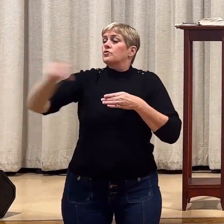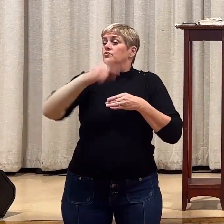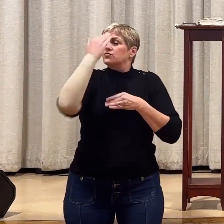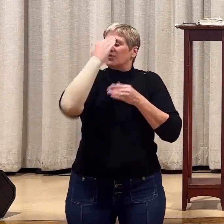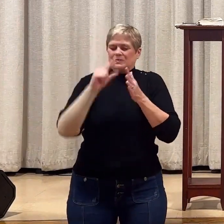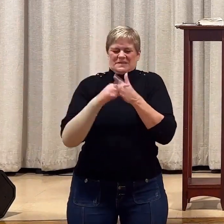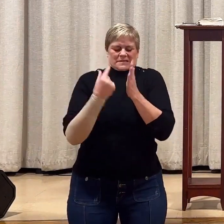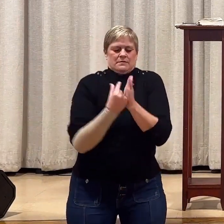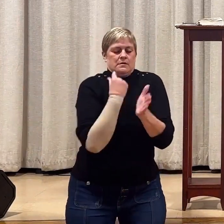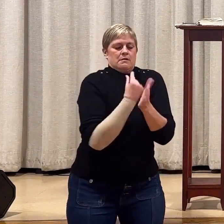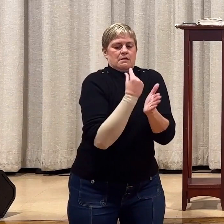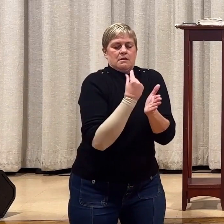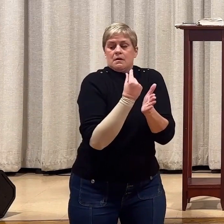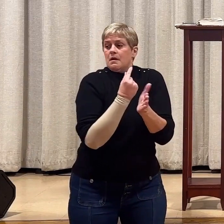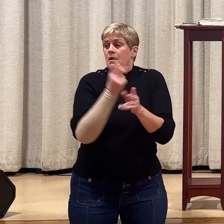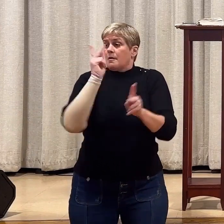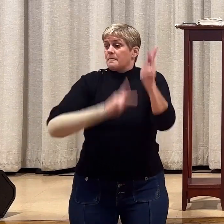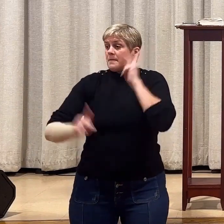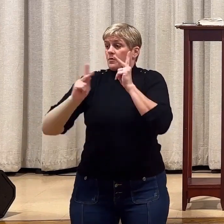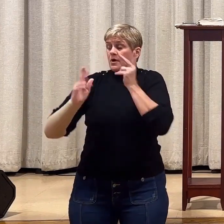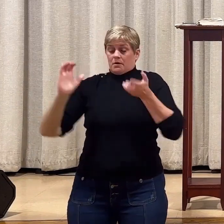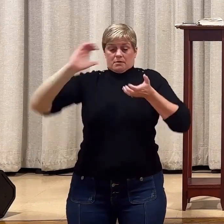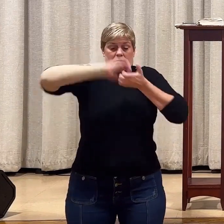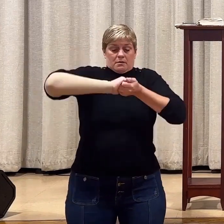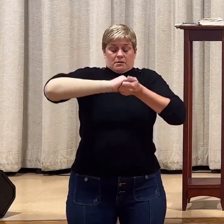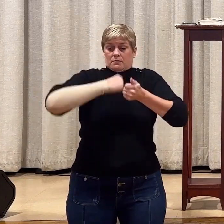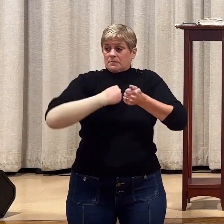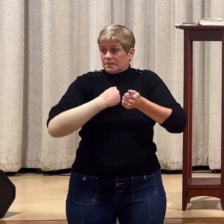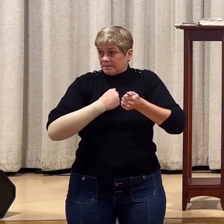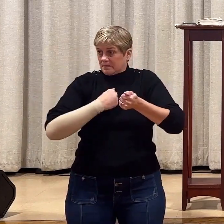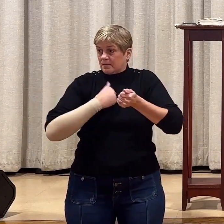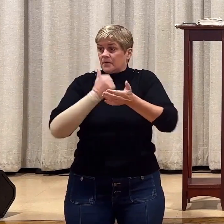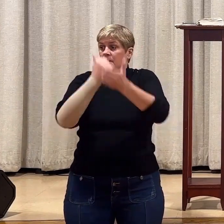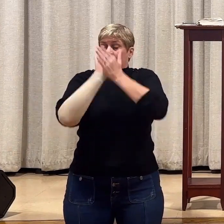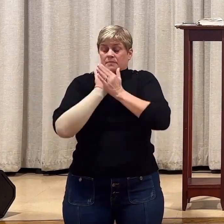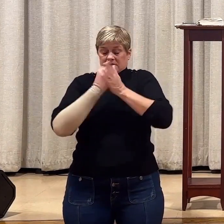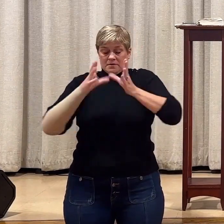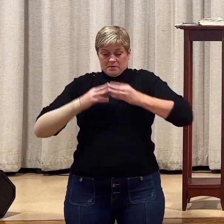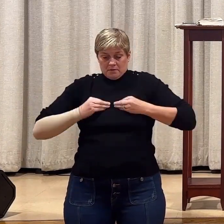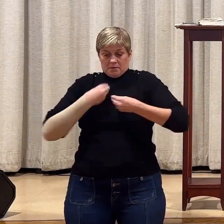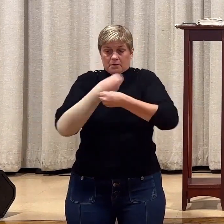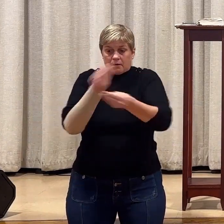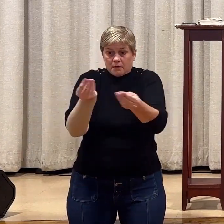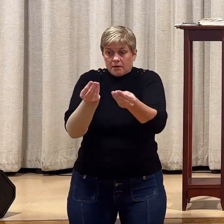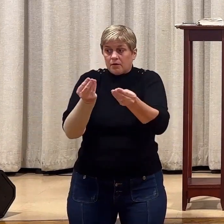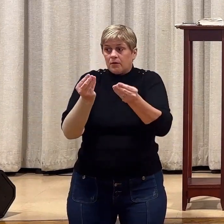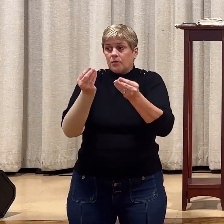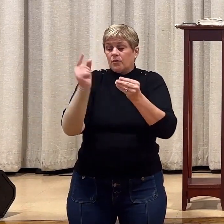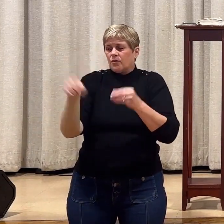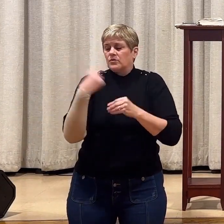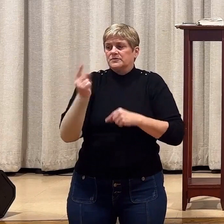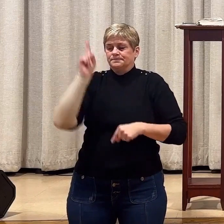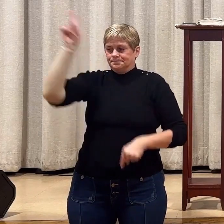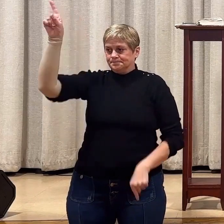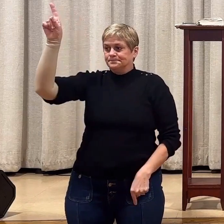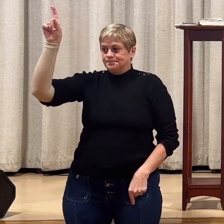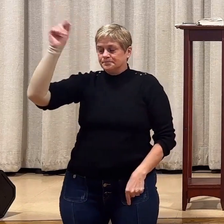gospel, no one entered into partnership with me in giving and receiving except you only.